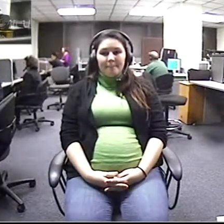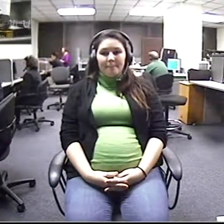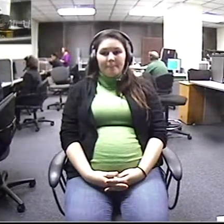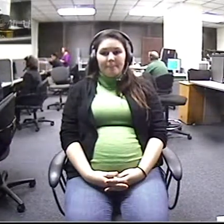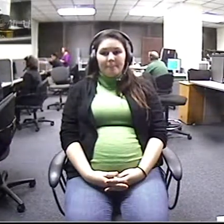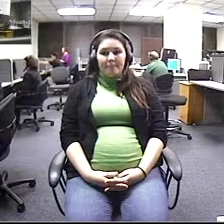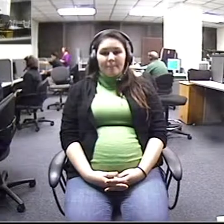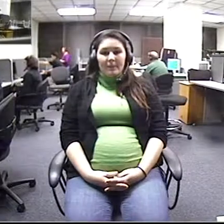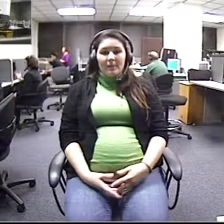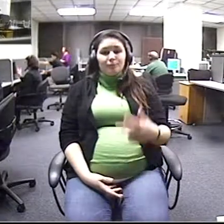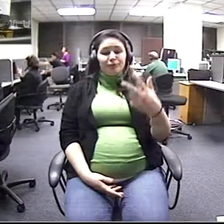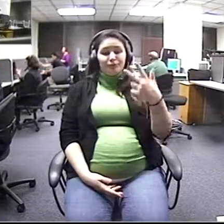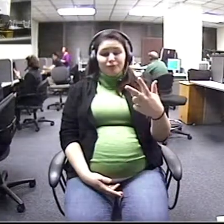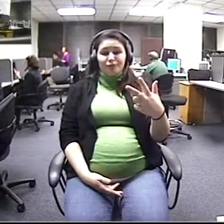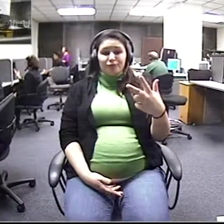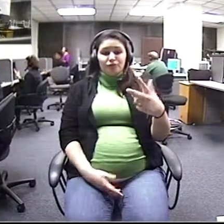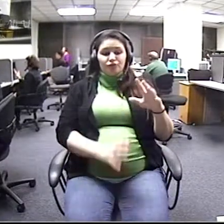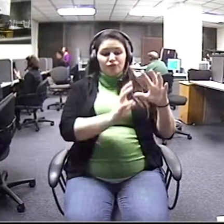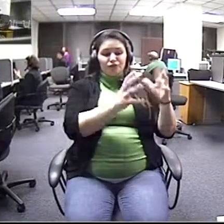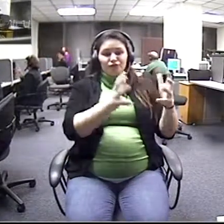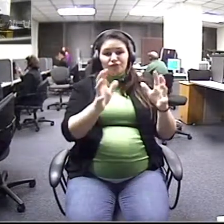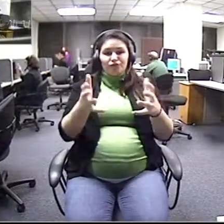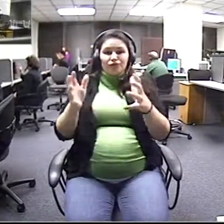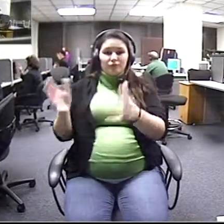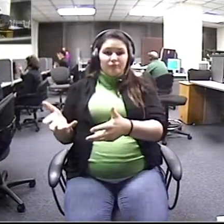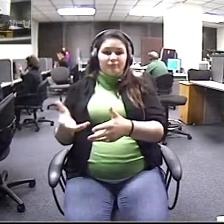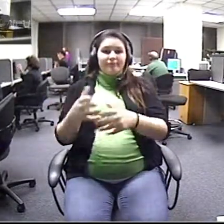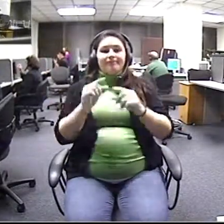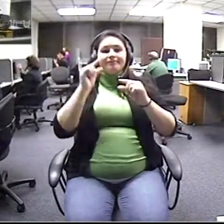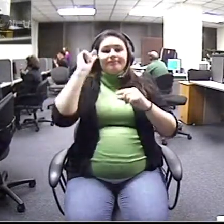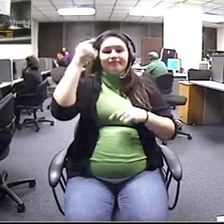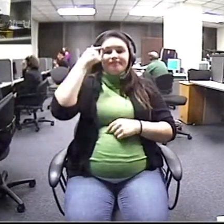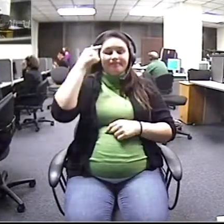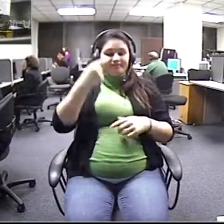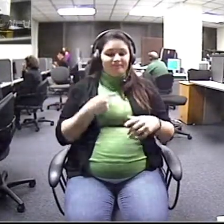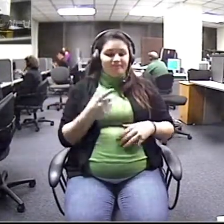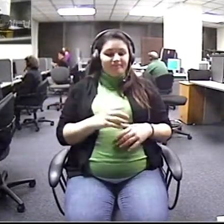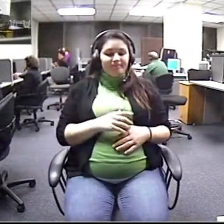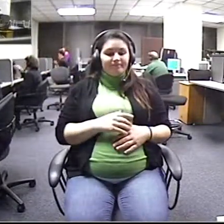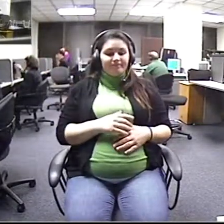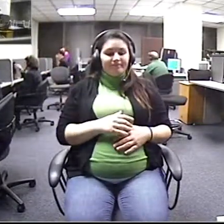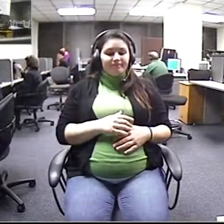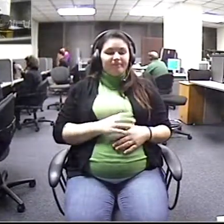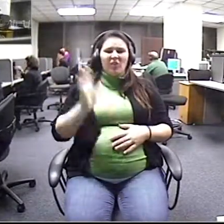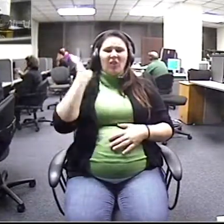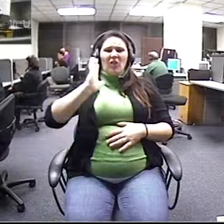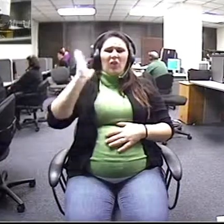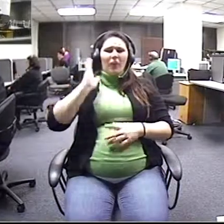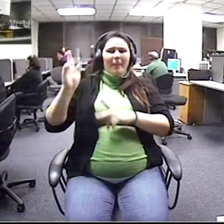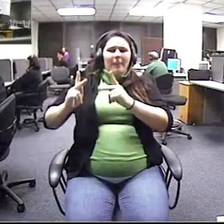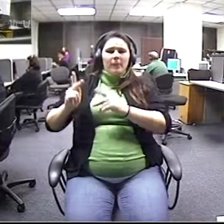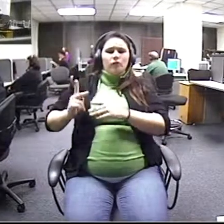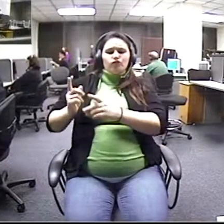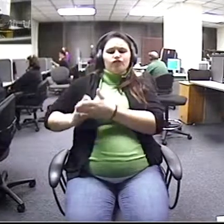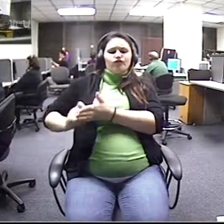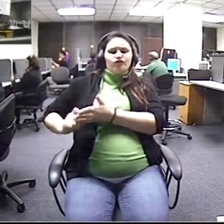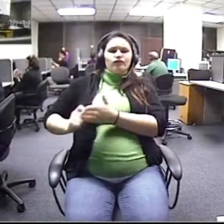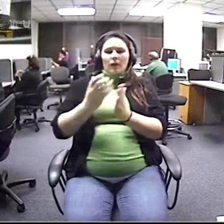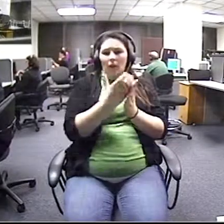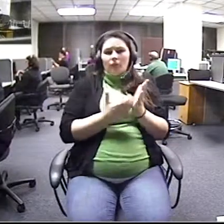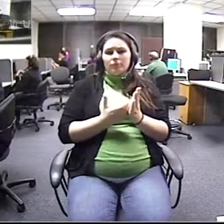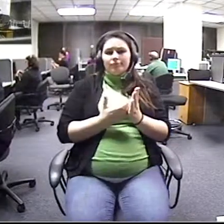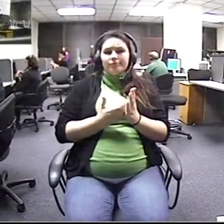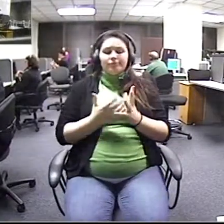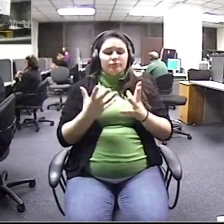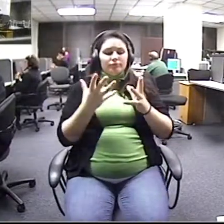The three branches of government. The founders provided that the powers and duties of the federal government be divided among